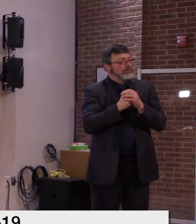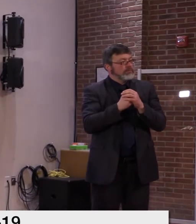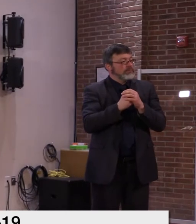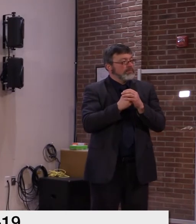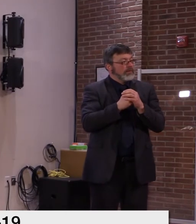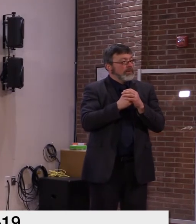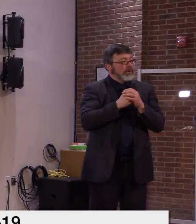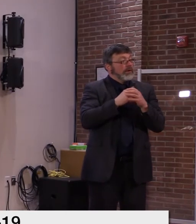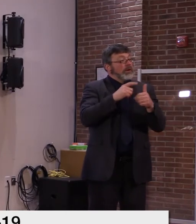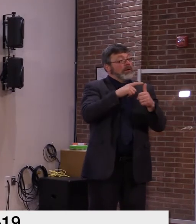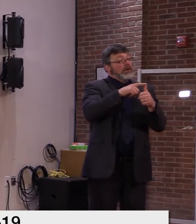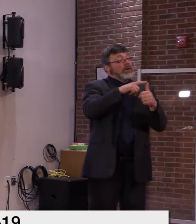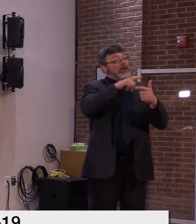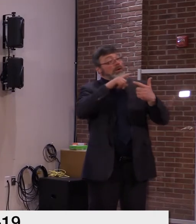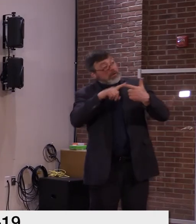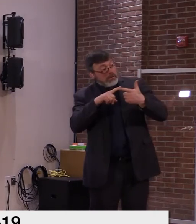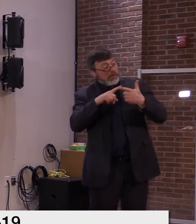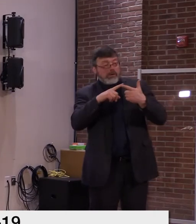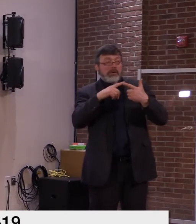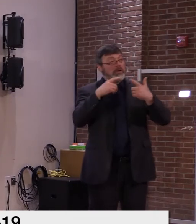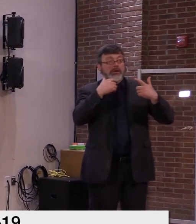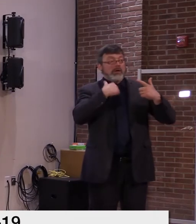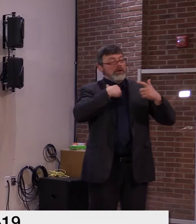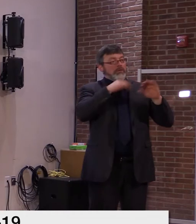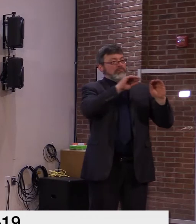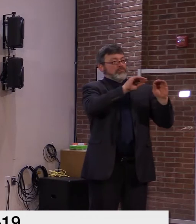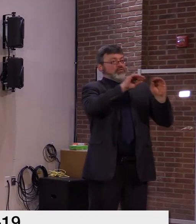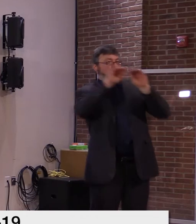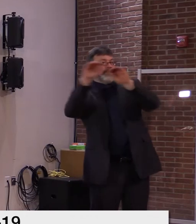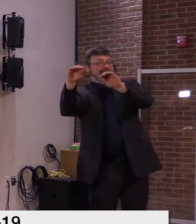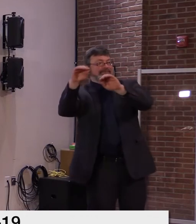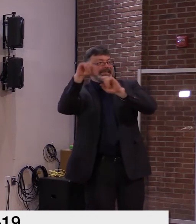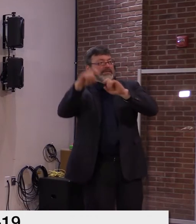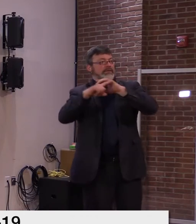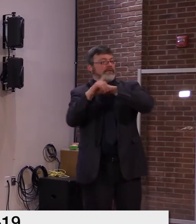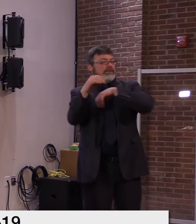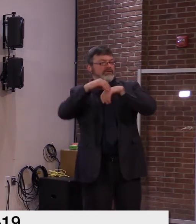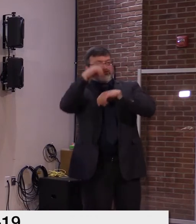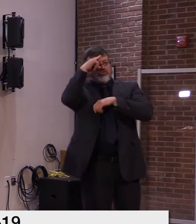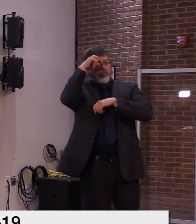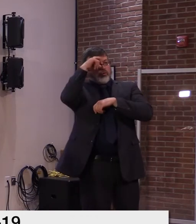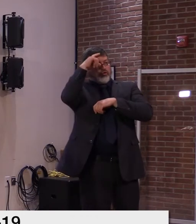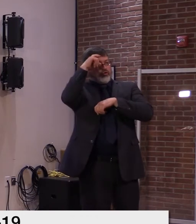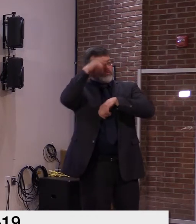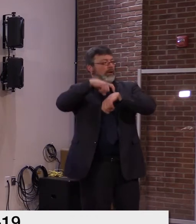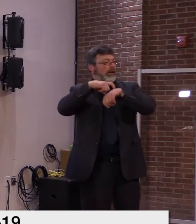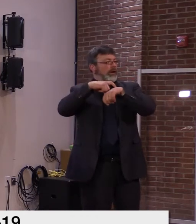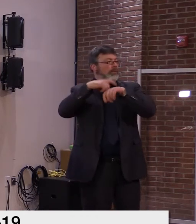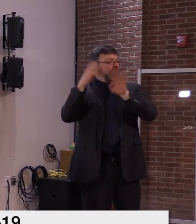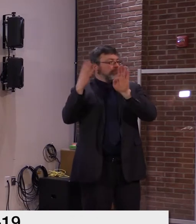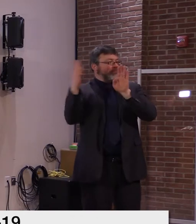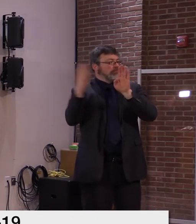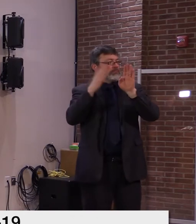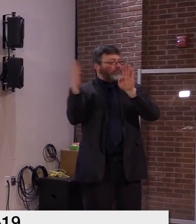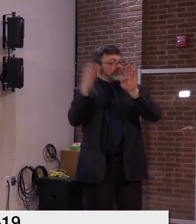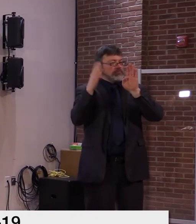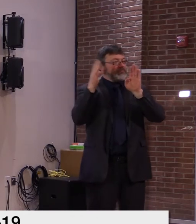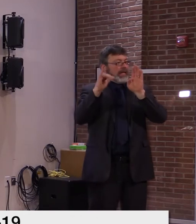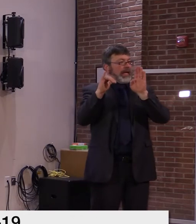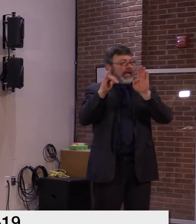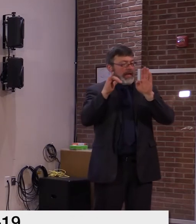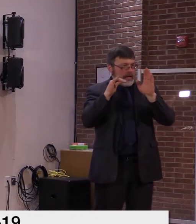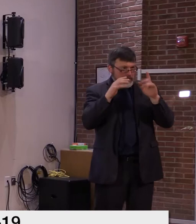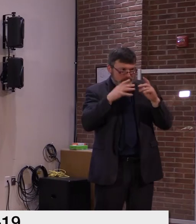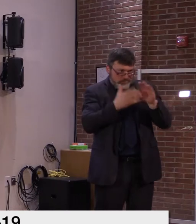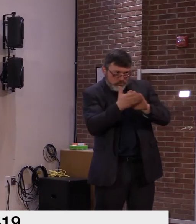form. Once we receive the form, we'll make a decision as to which of the waiver options make sense for Vermont. The waiver process will